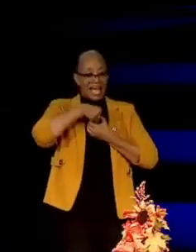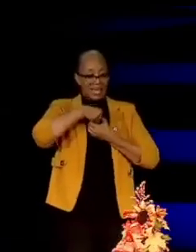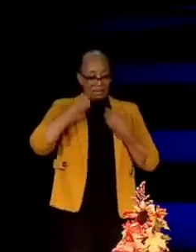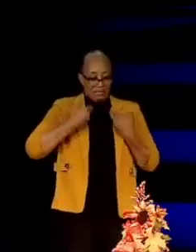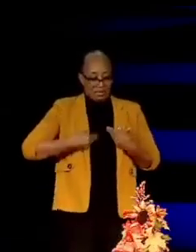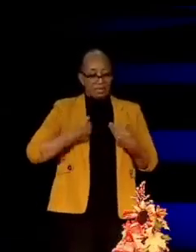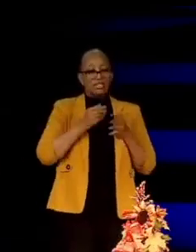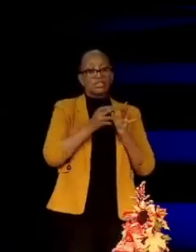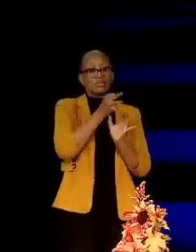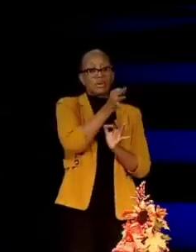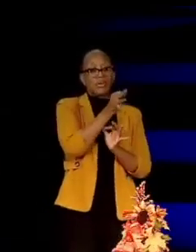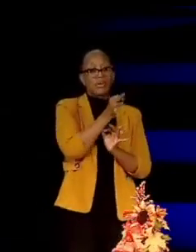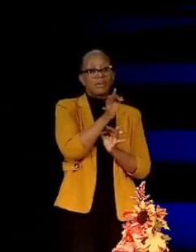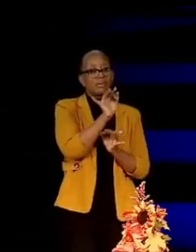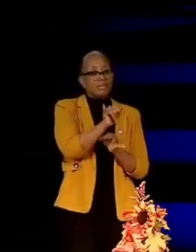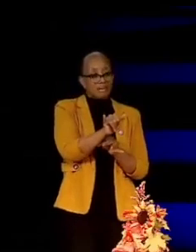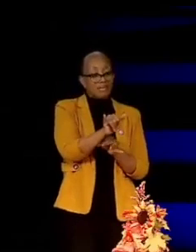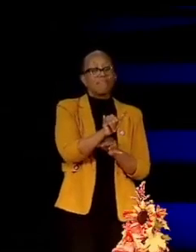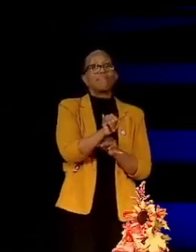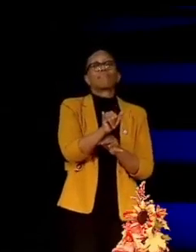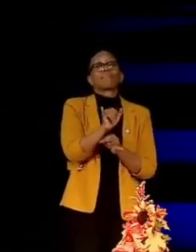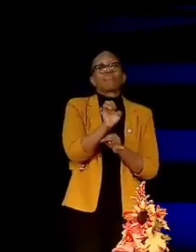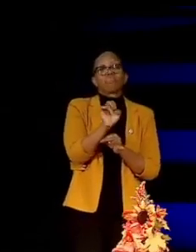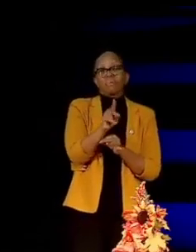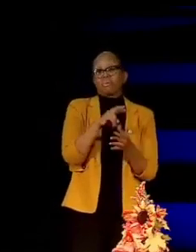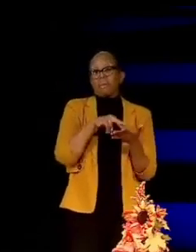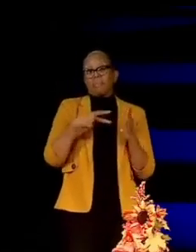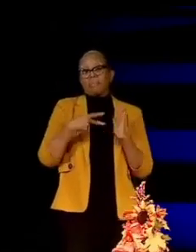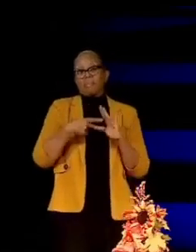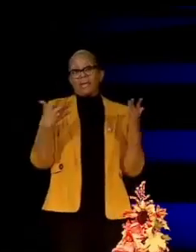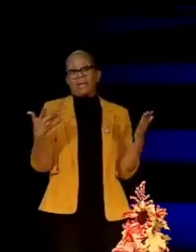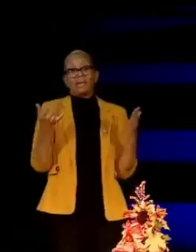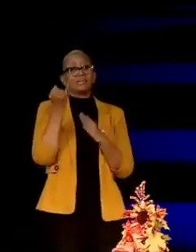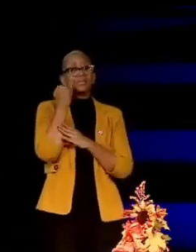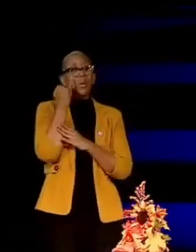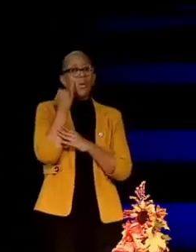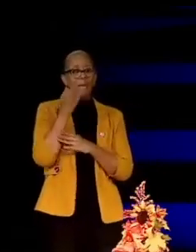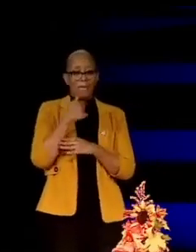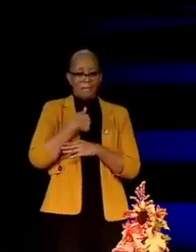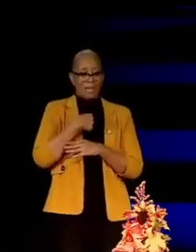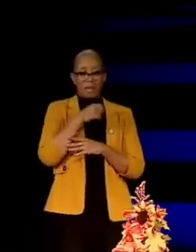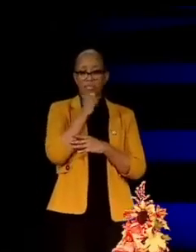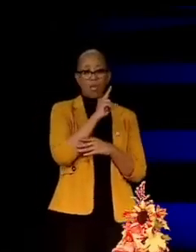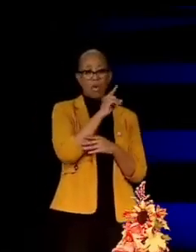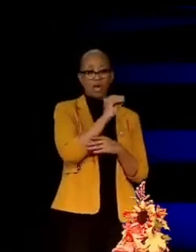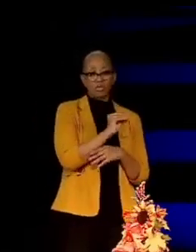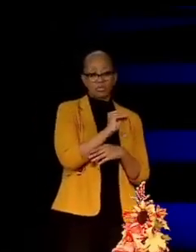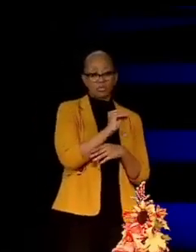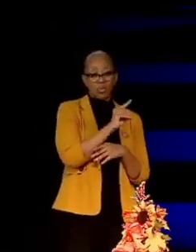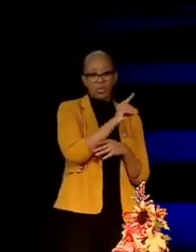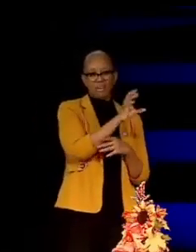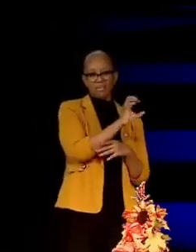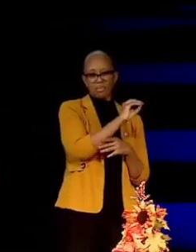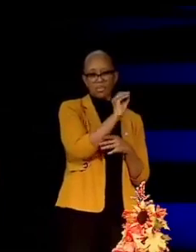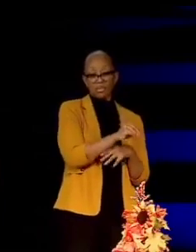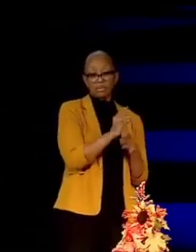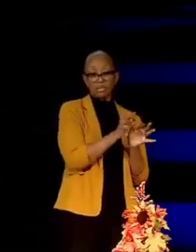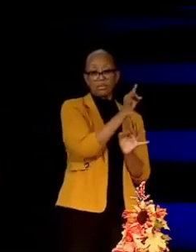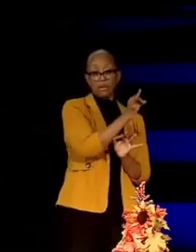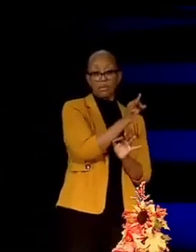spirit. Oh, I'm talking right today. So if we're not 100%